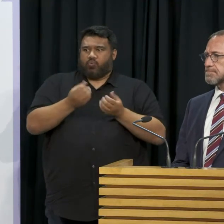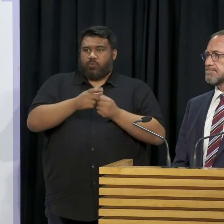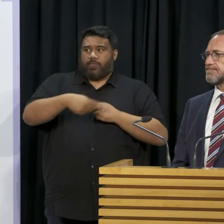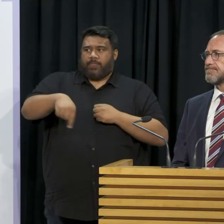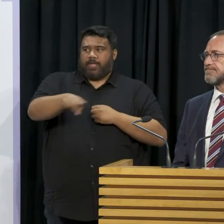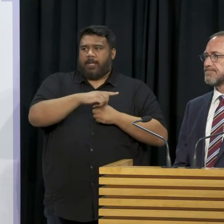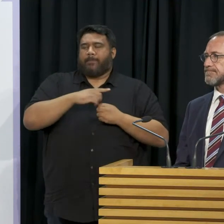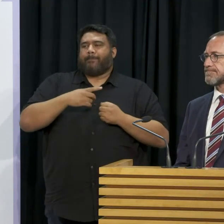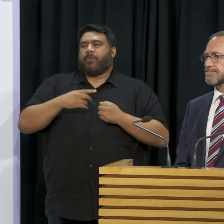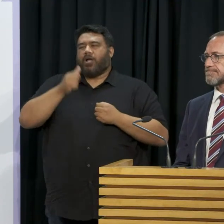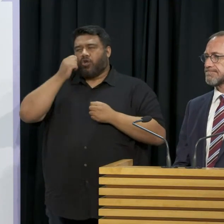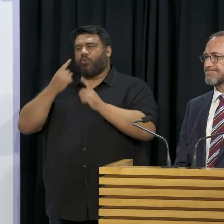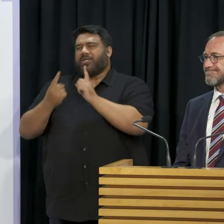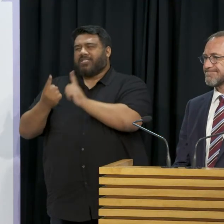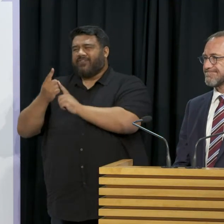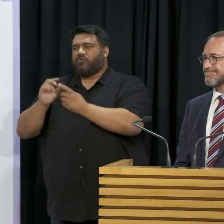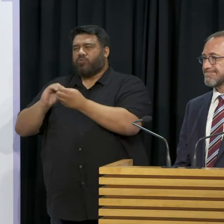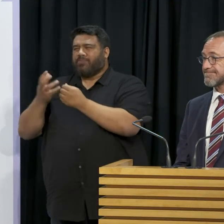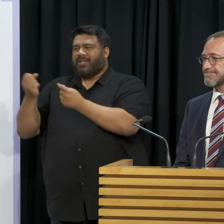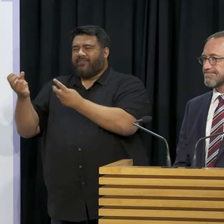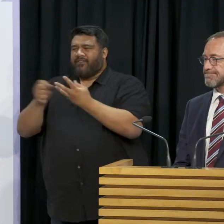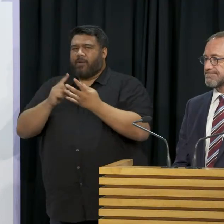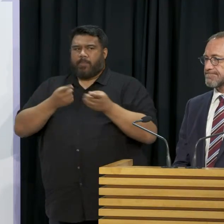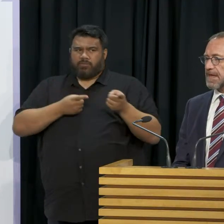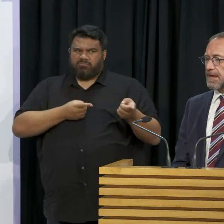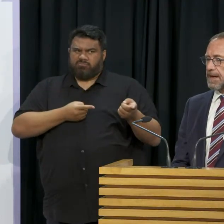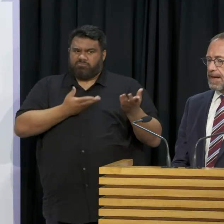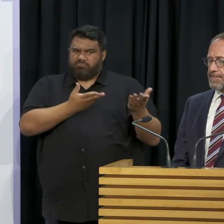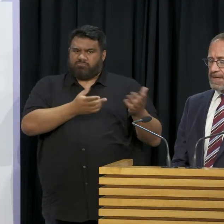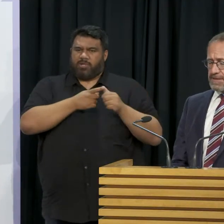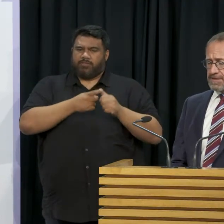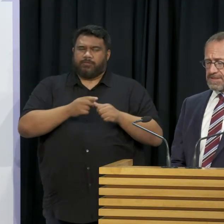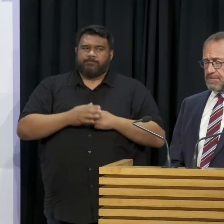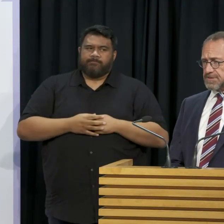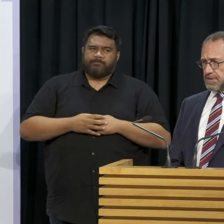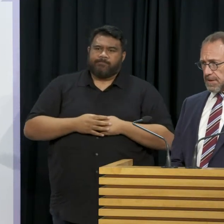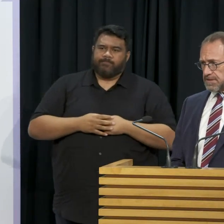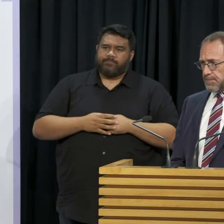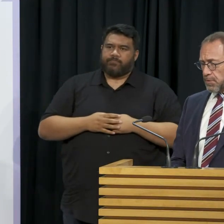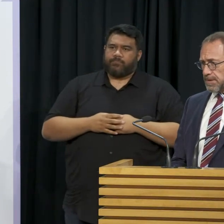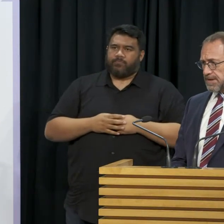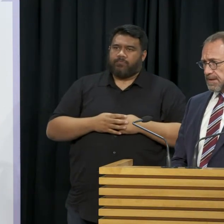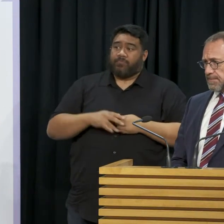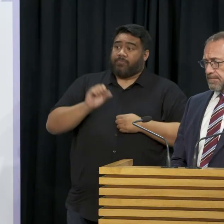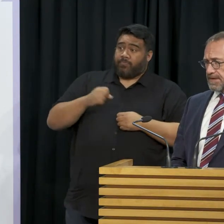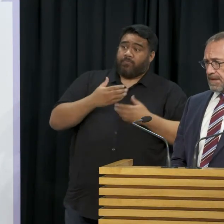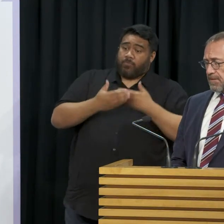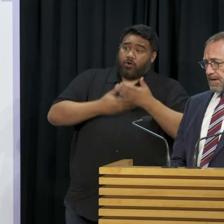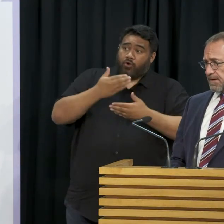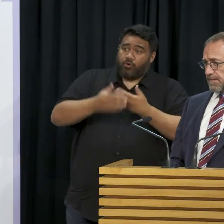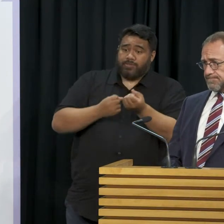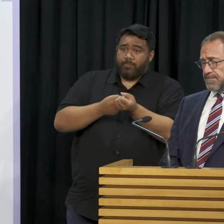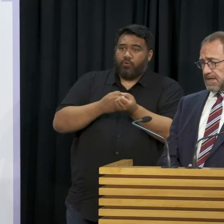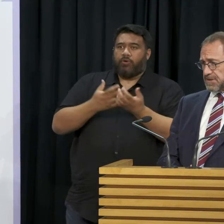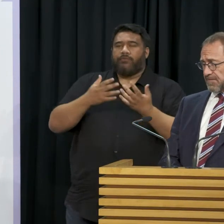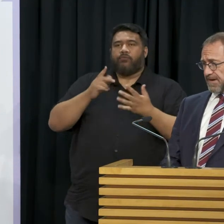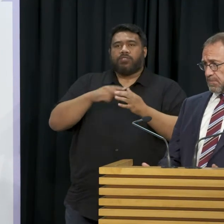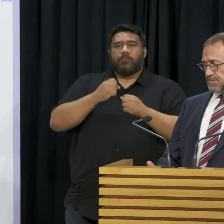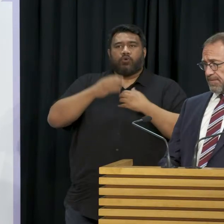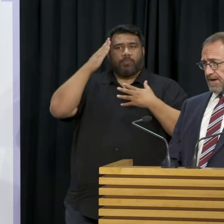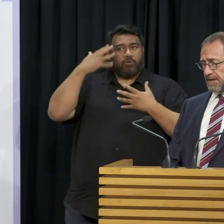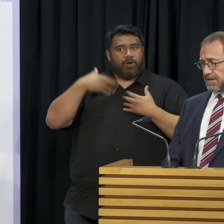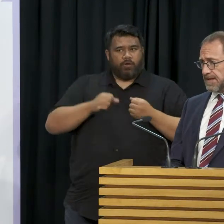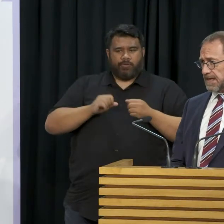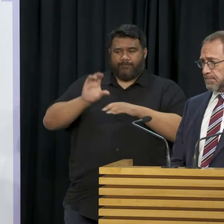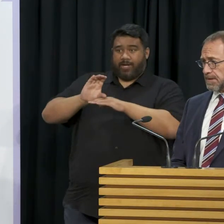some of the individual issues being raised. So I'll ask him to speak to that. Yeah, there is ongoing support in the mental health area. Additional funding